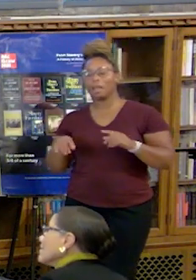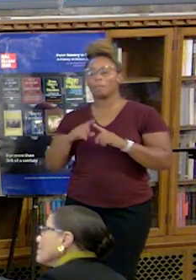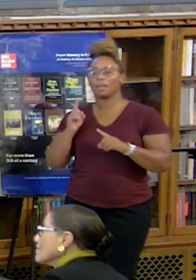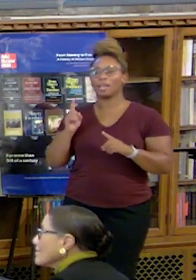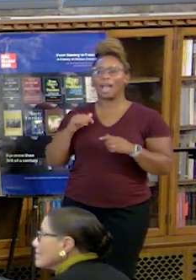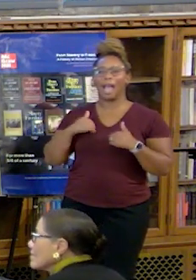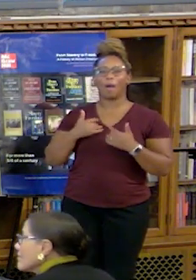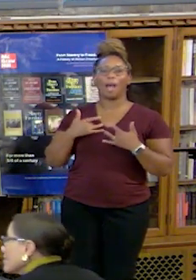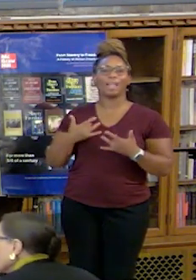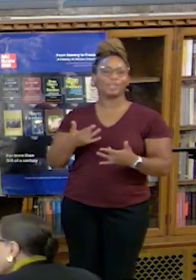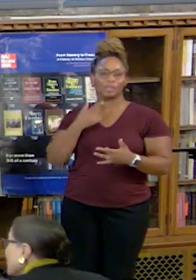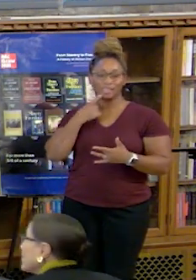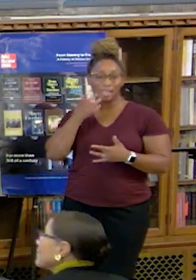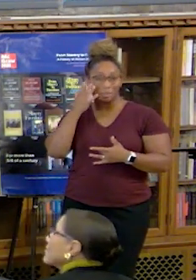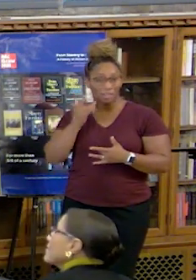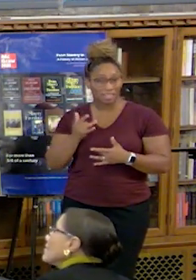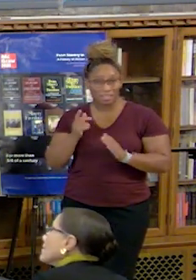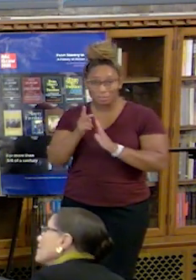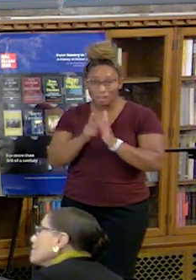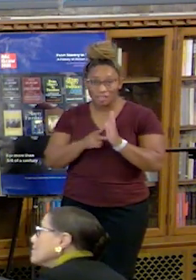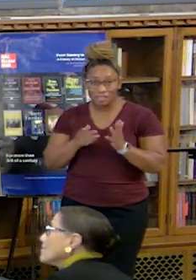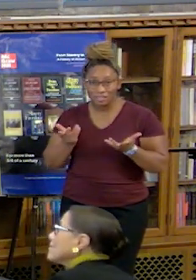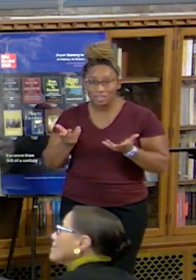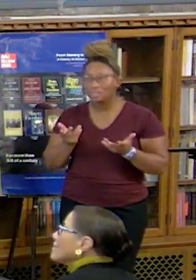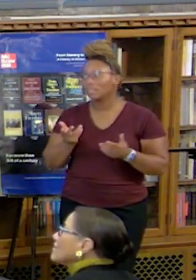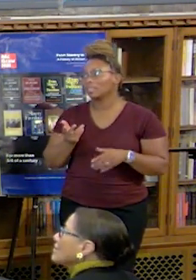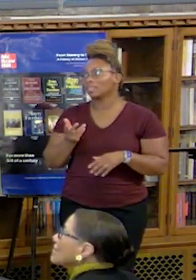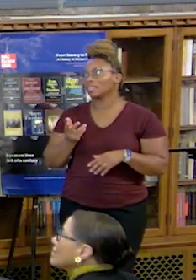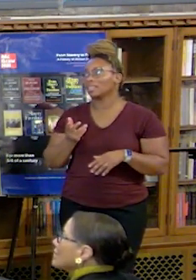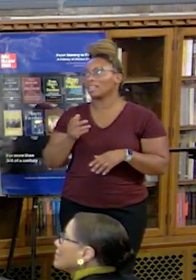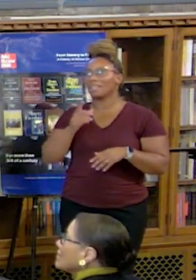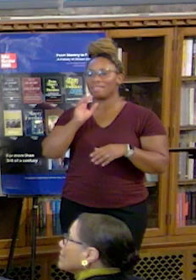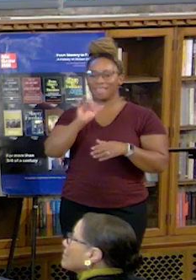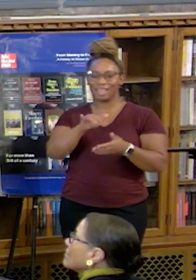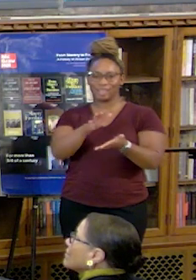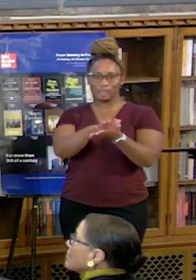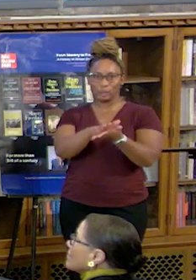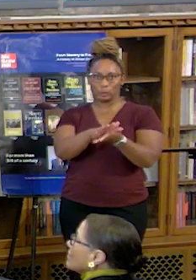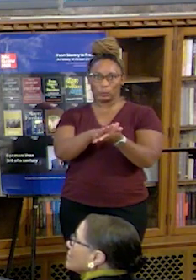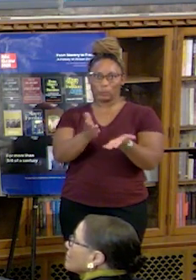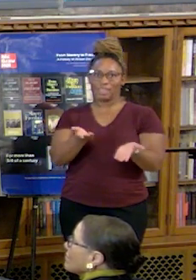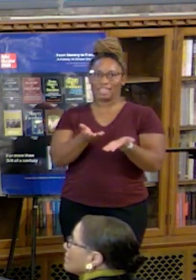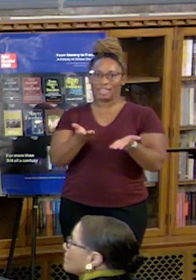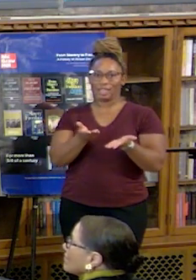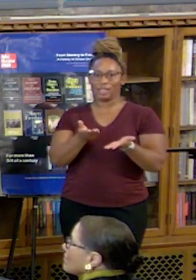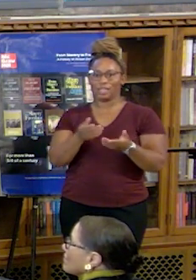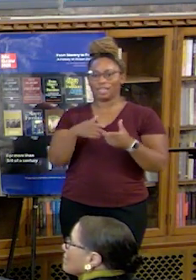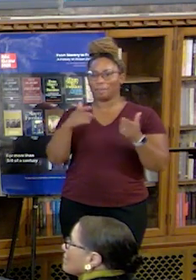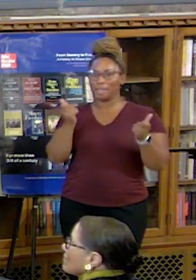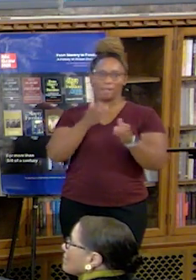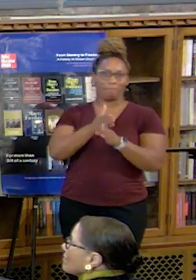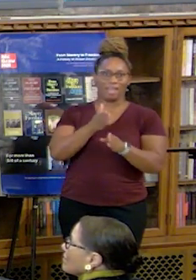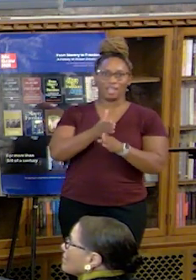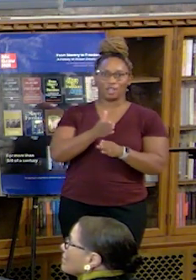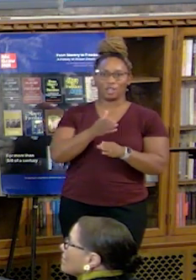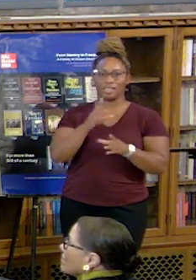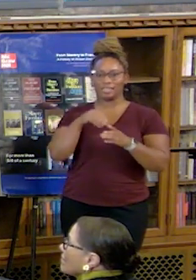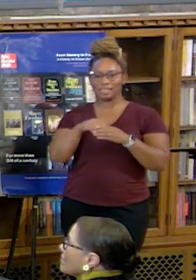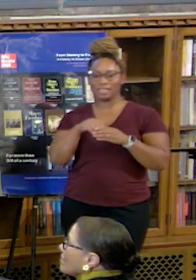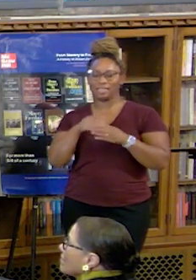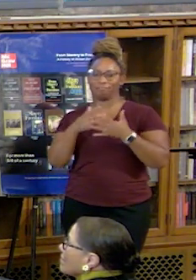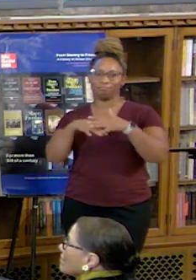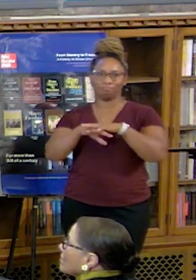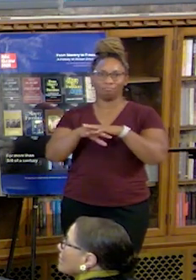way that I usually put it because policy is uh is a school here it's a very big major it is iner